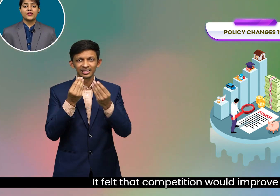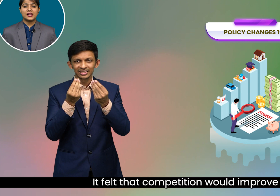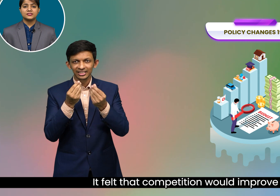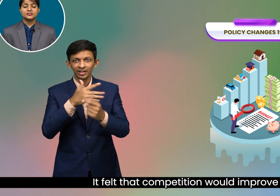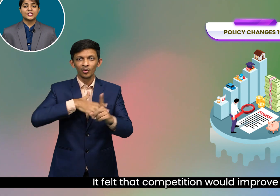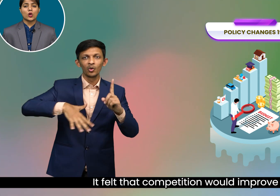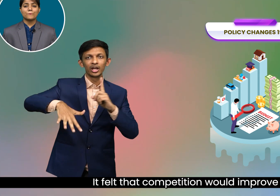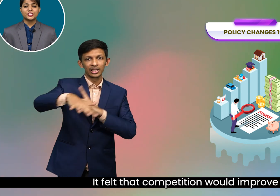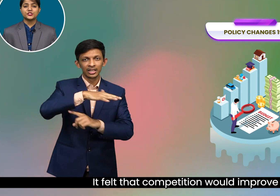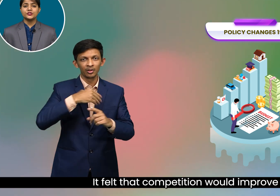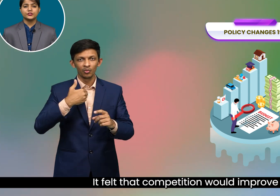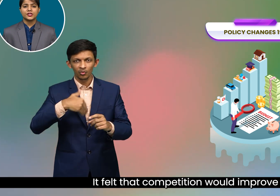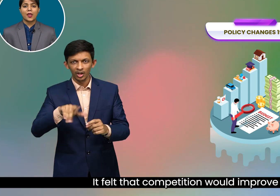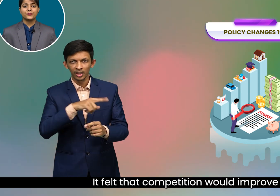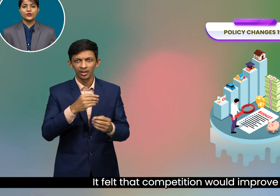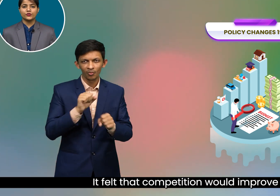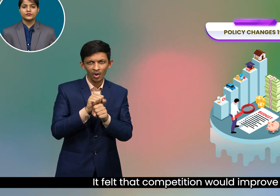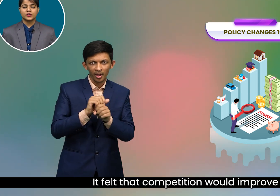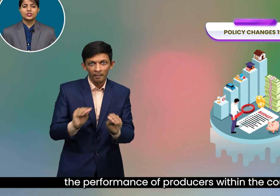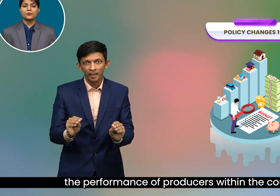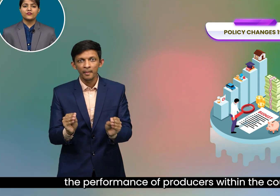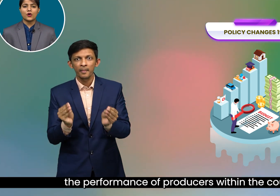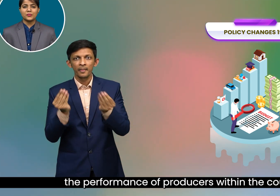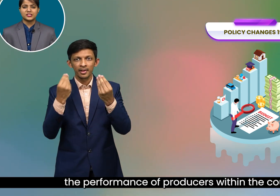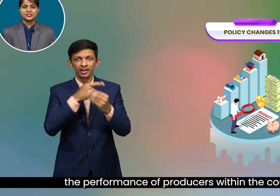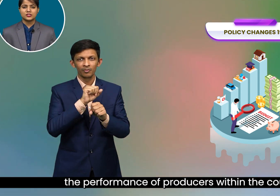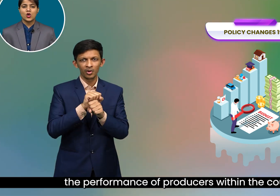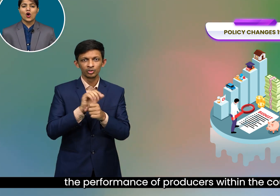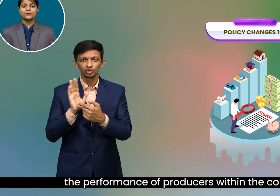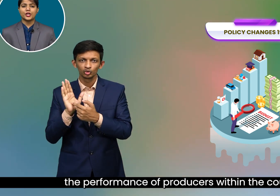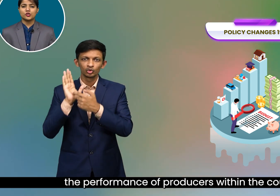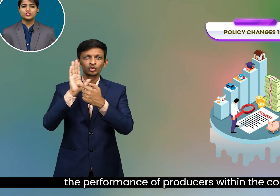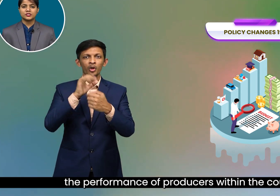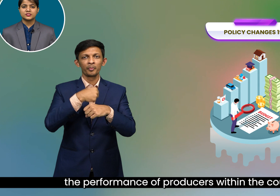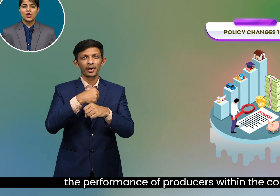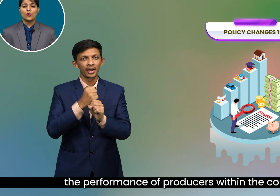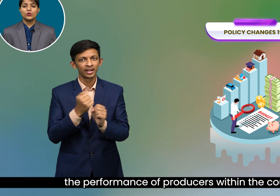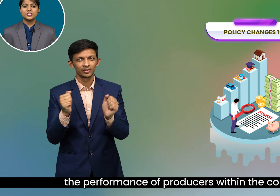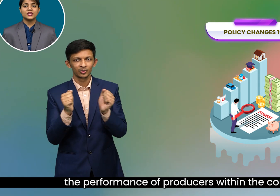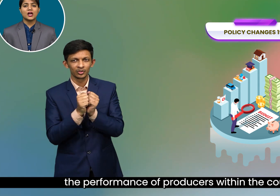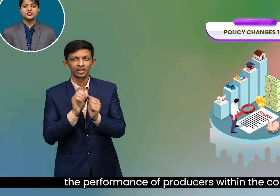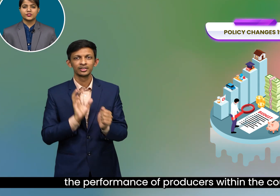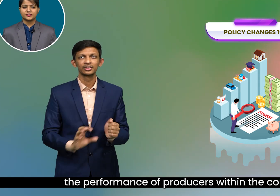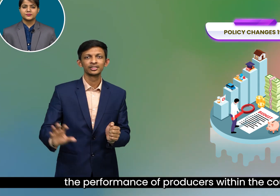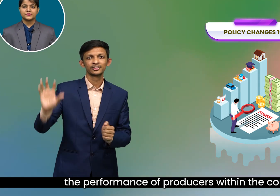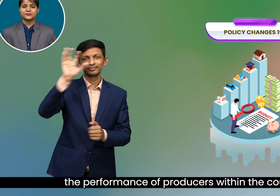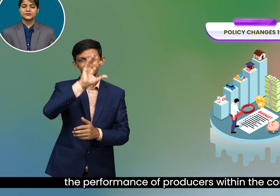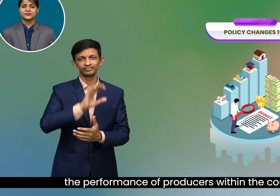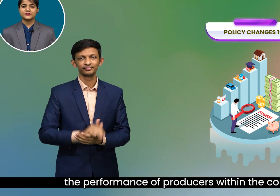It felt that competition would improve the performance of producers within the